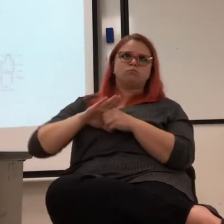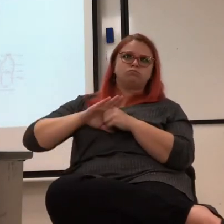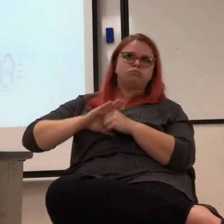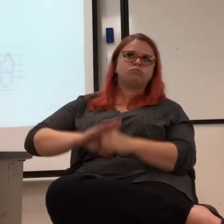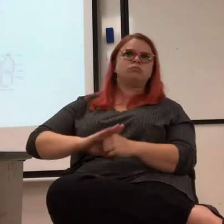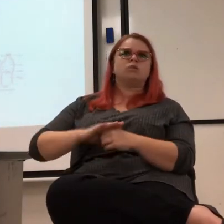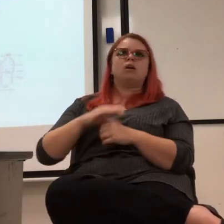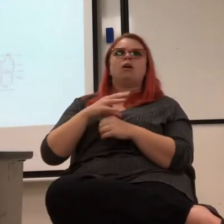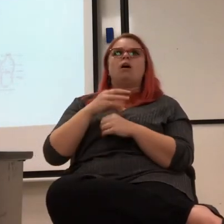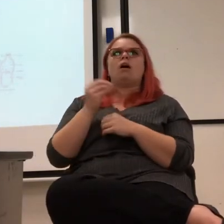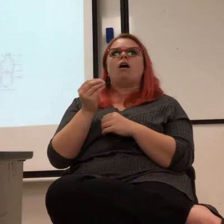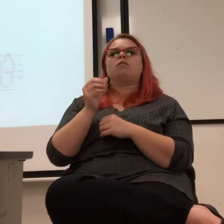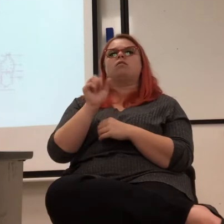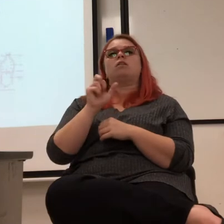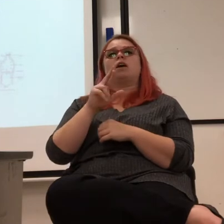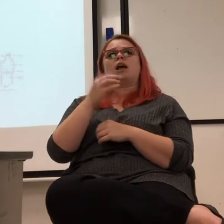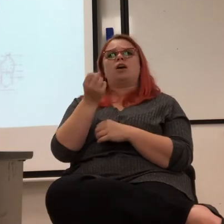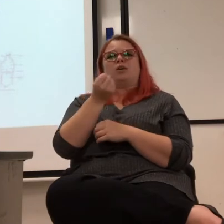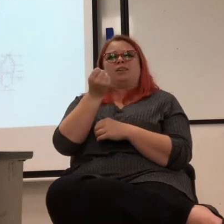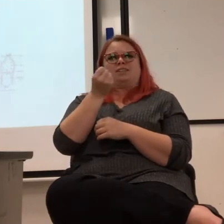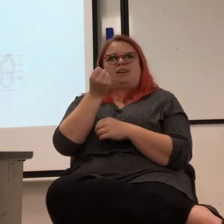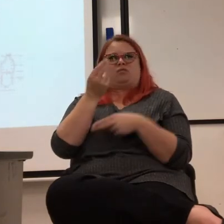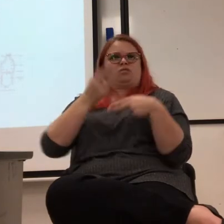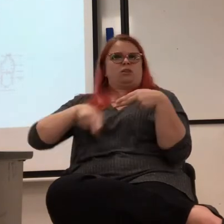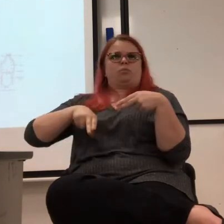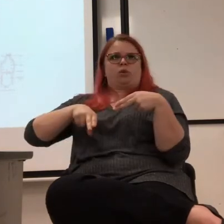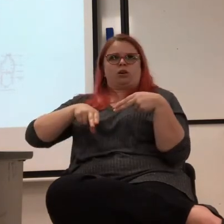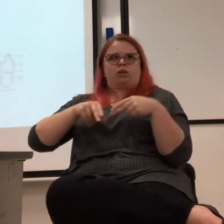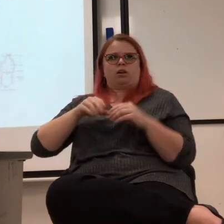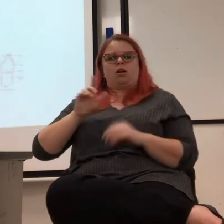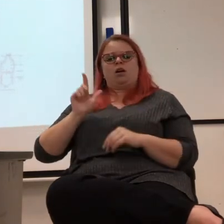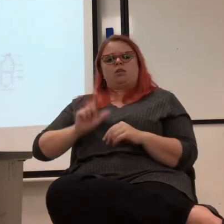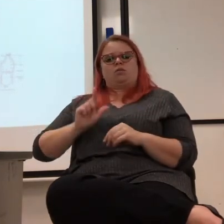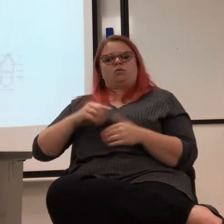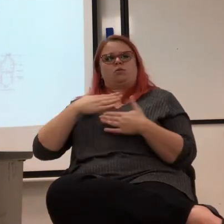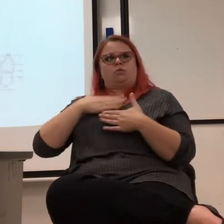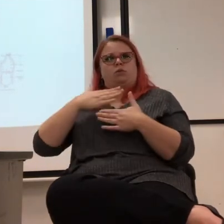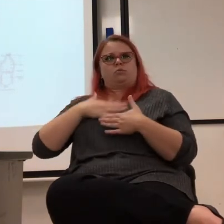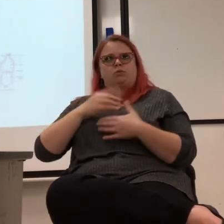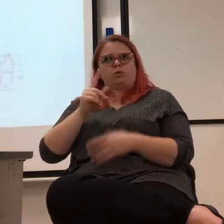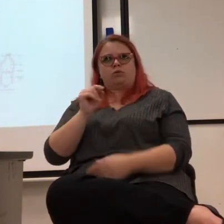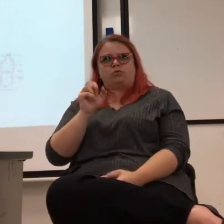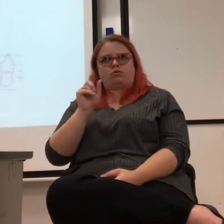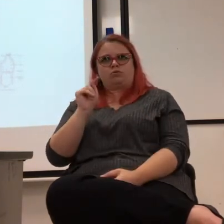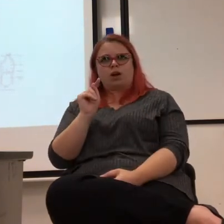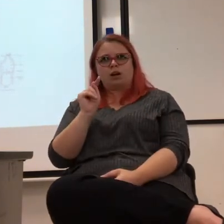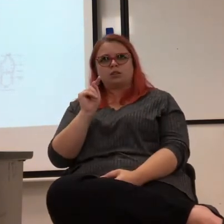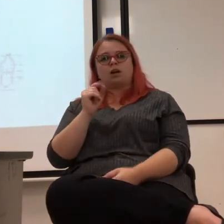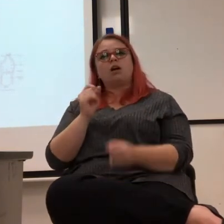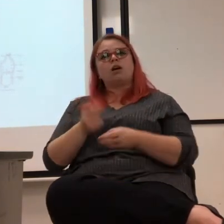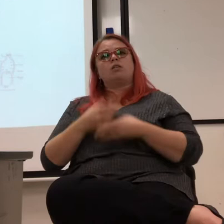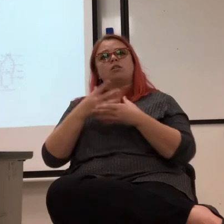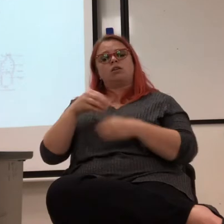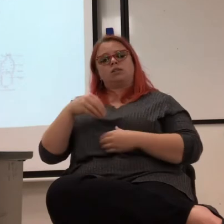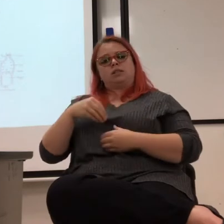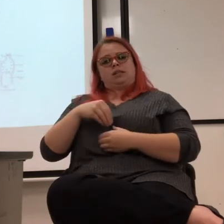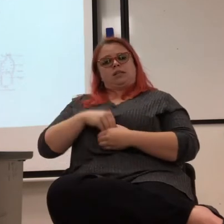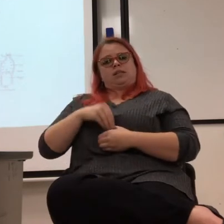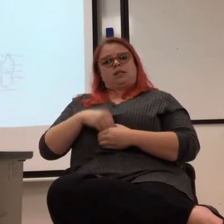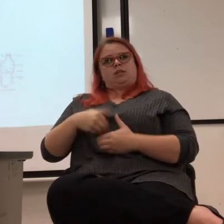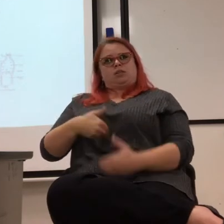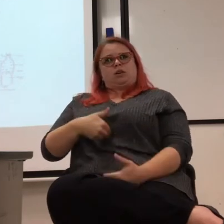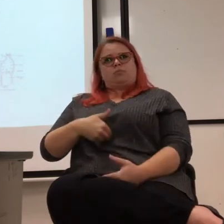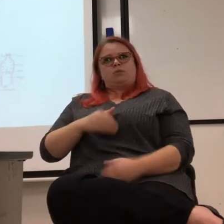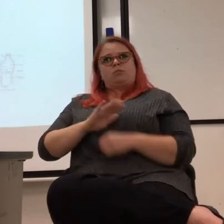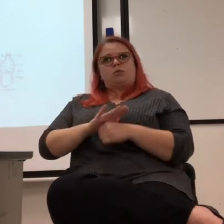So air is held temporarily in the lower respiratory tract. It causes intra-abdominal pressure to rise when